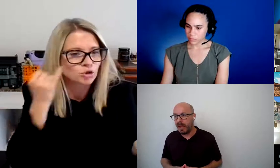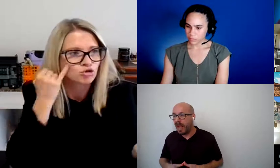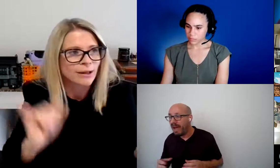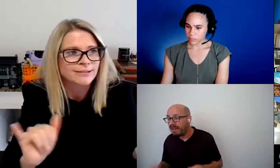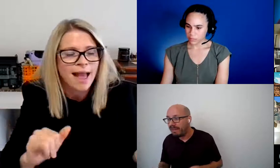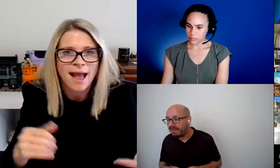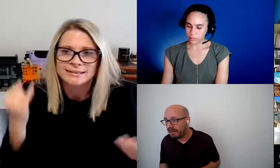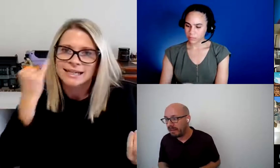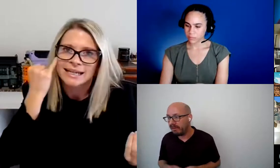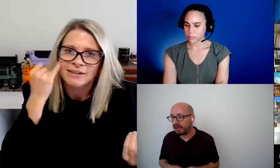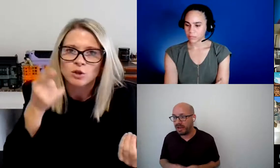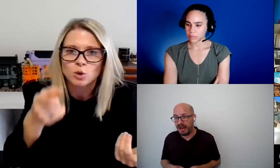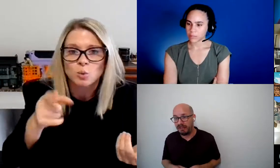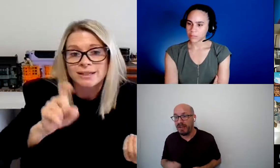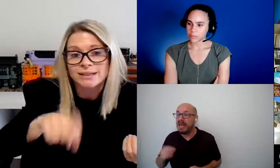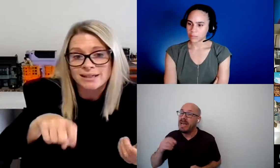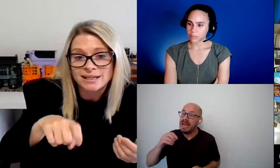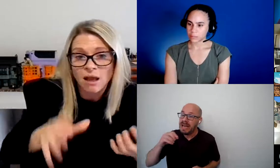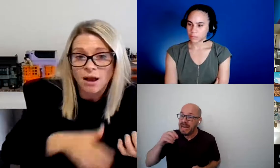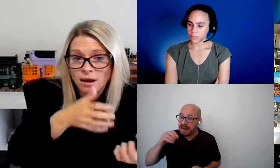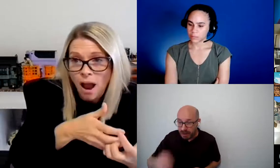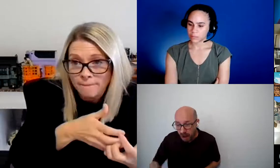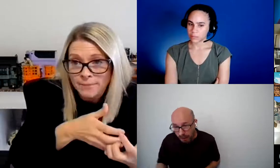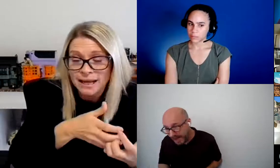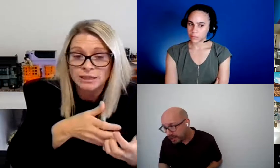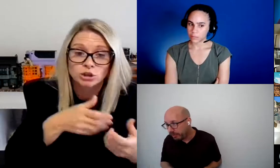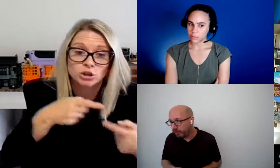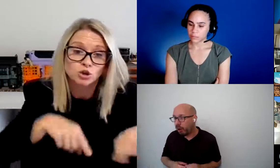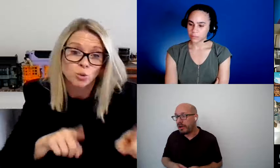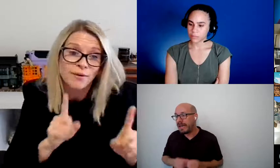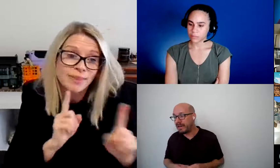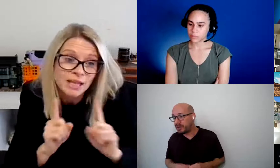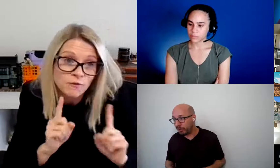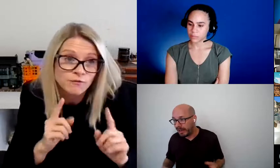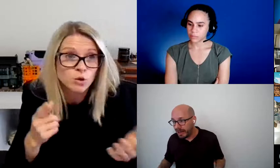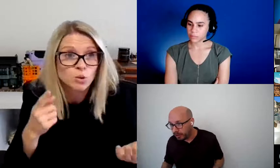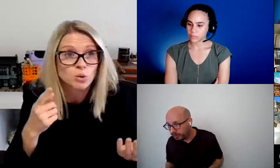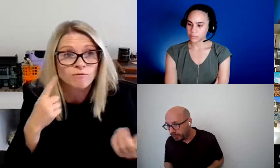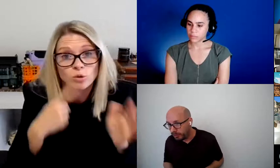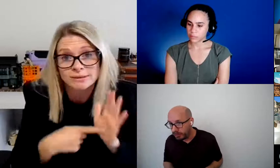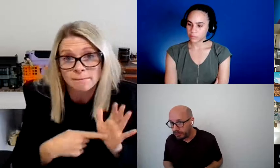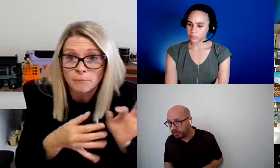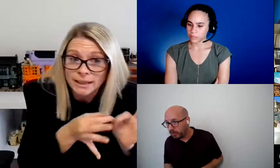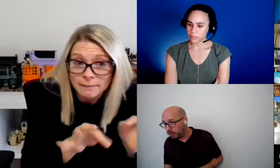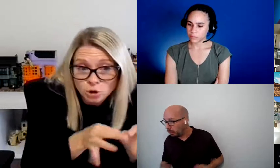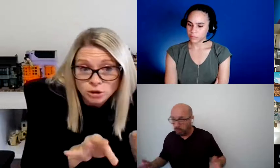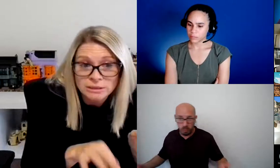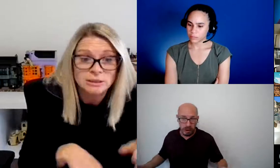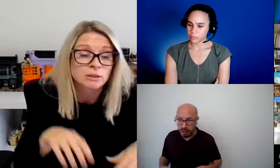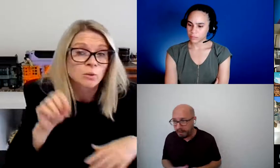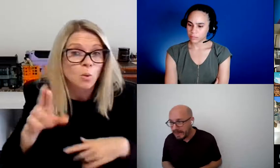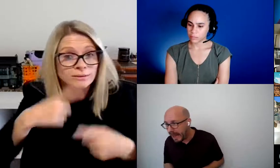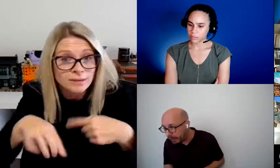It a statement such as, if accommodations are needed during an interview, whether it be